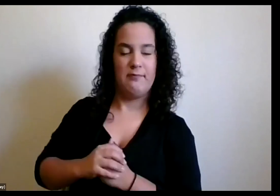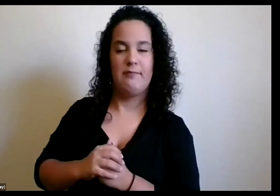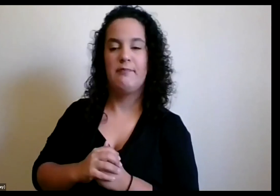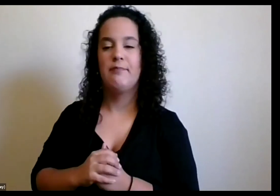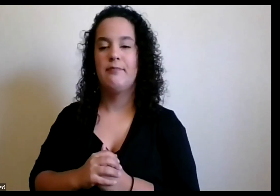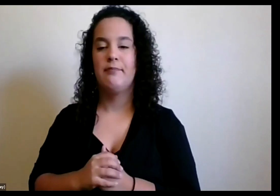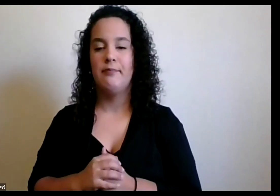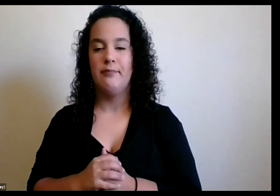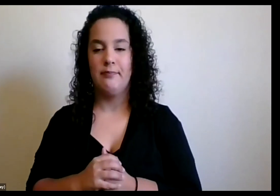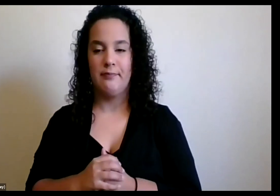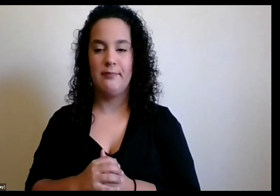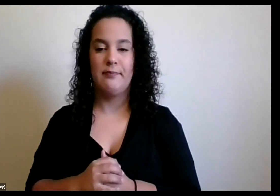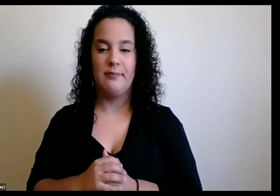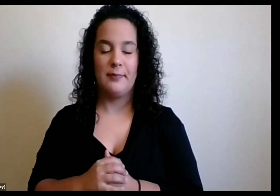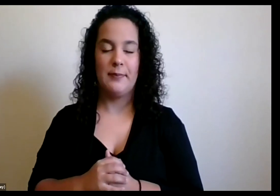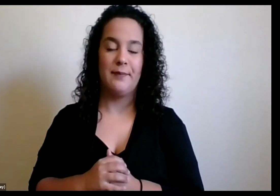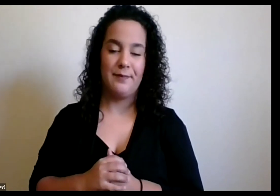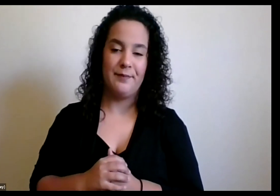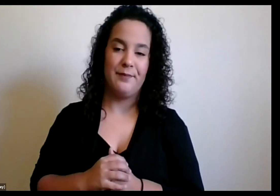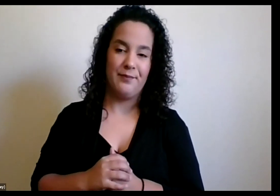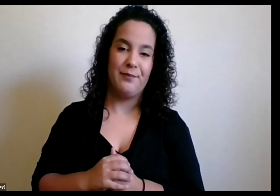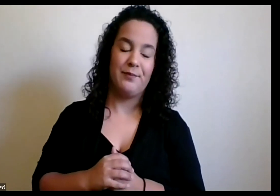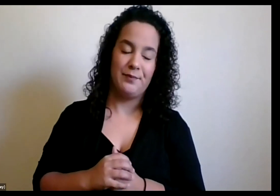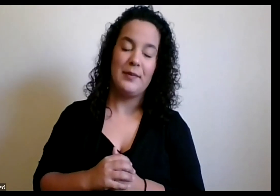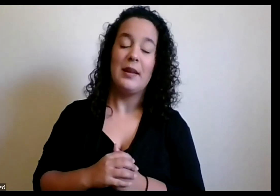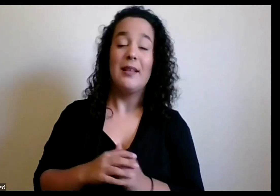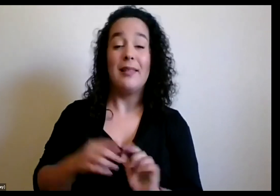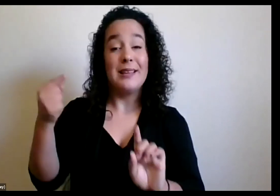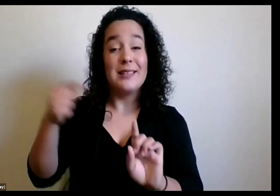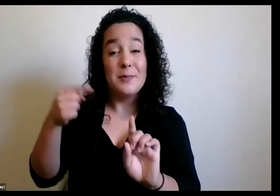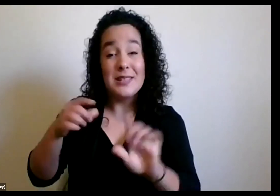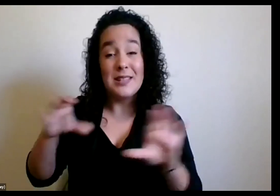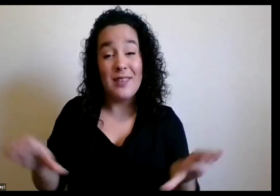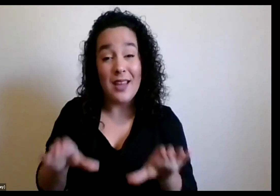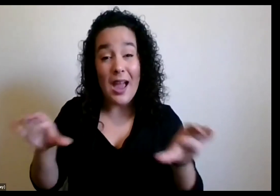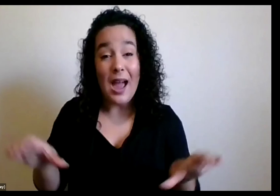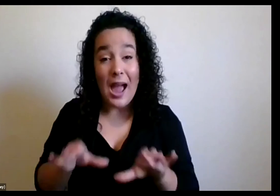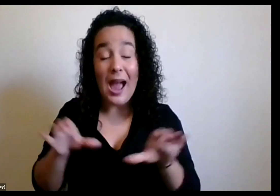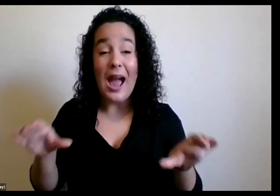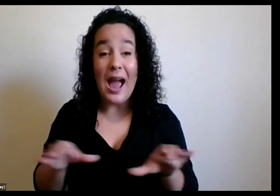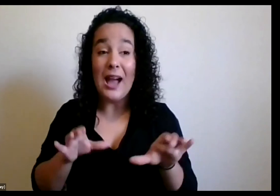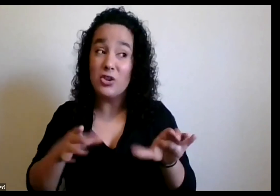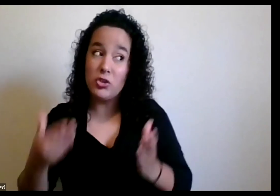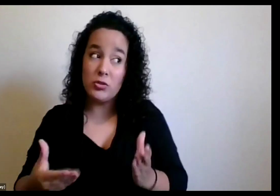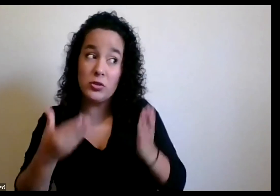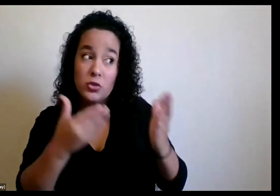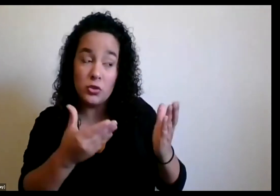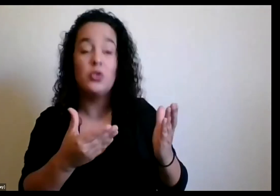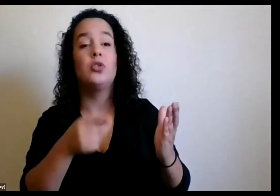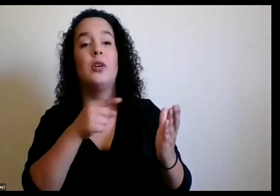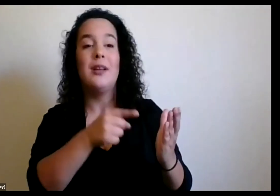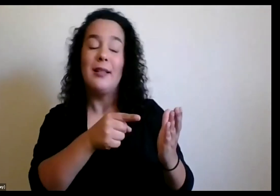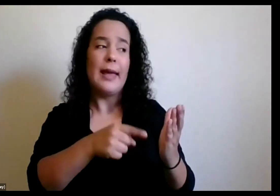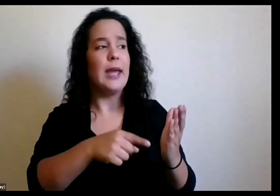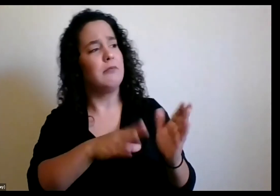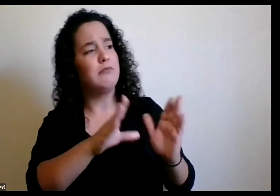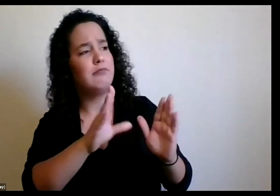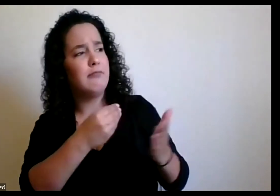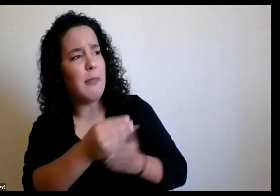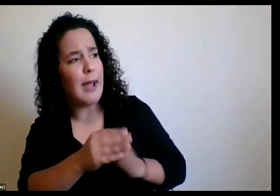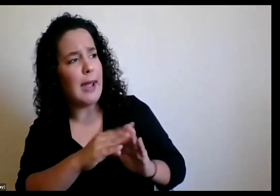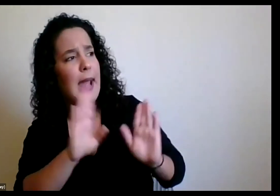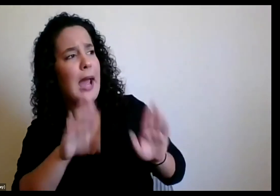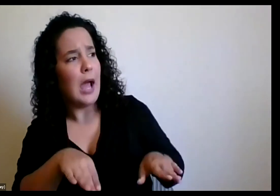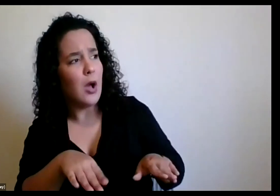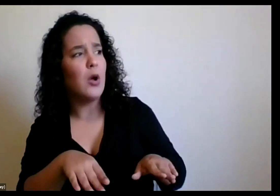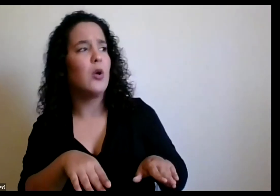But you know, the like specific actions that sort of they're suggested to take by buying a house and caring a lot about property